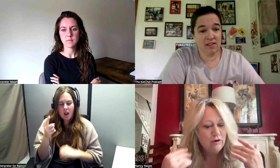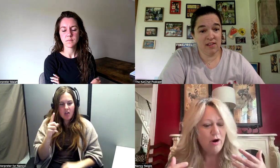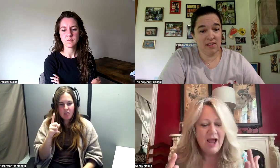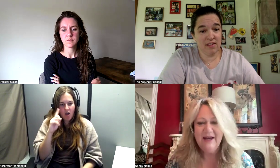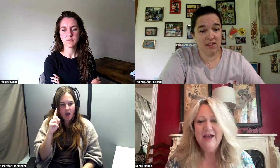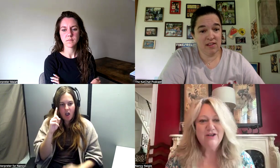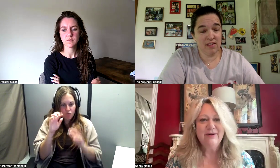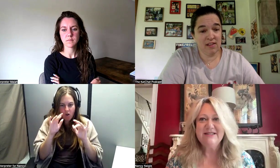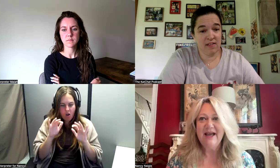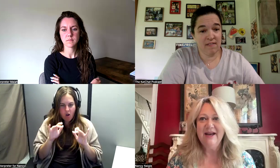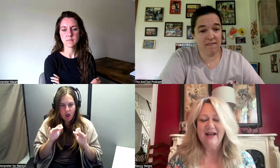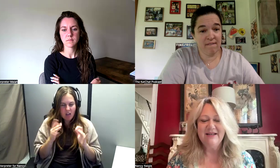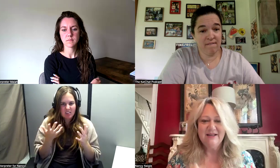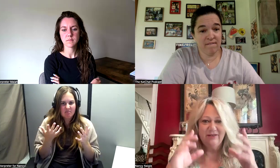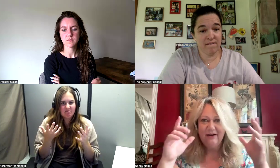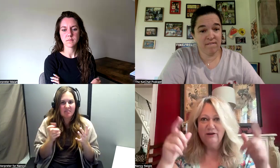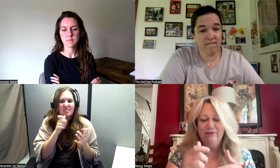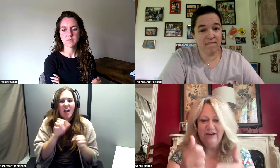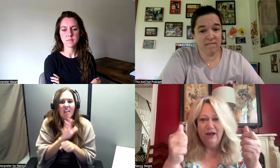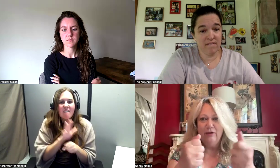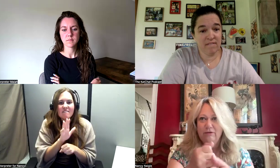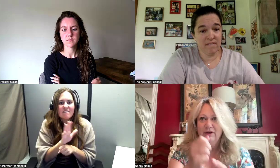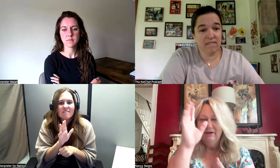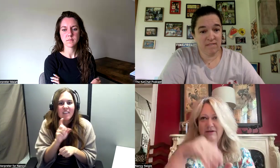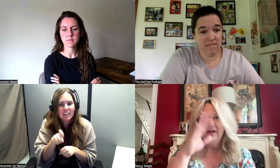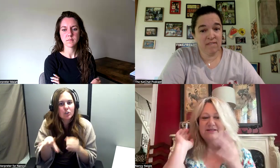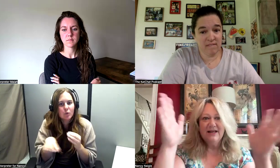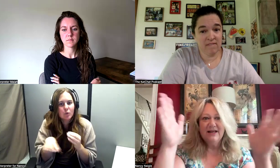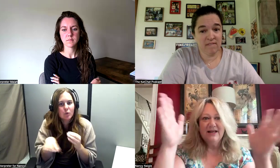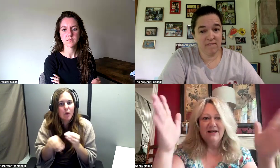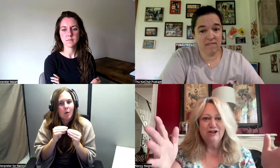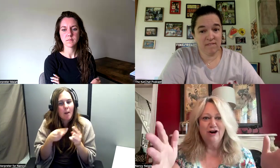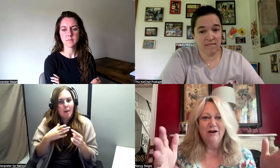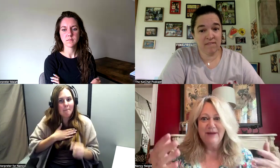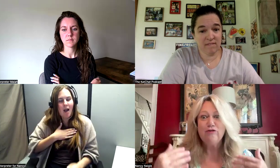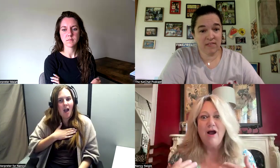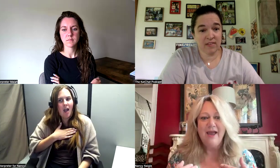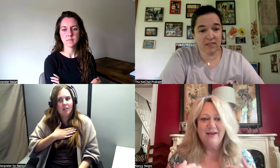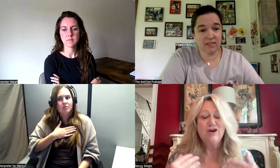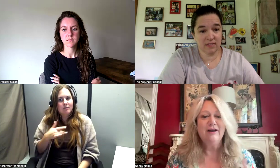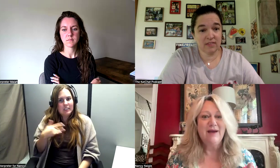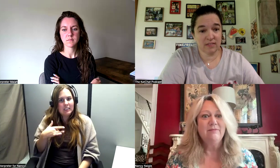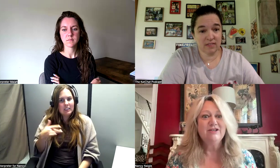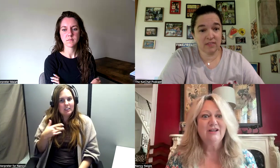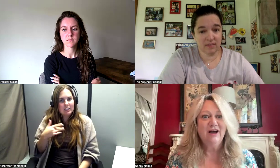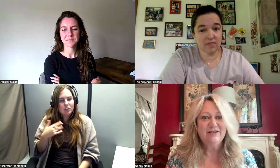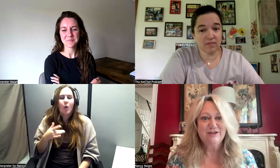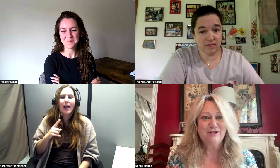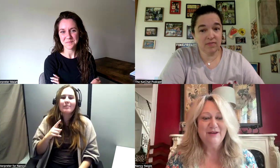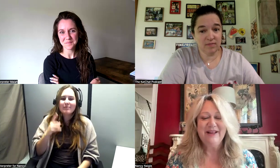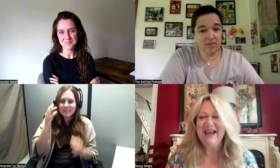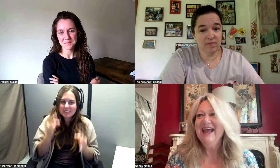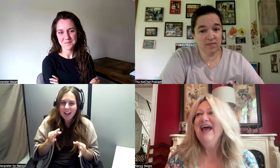just still crying. So instead, I did like a little video and sent it to her of me crying and talking about how much I loved